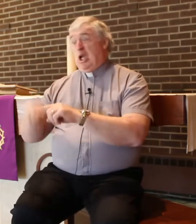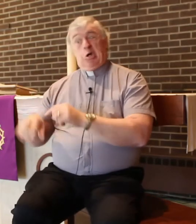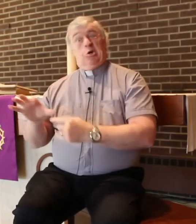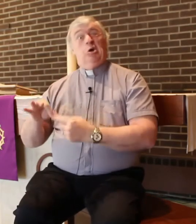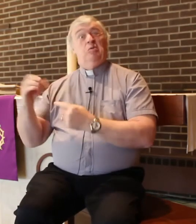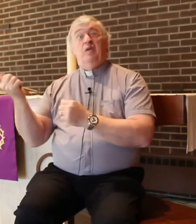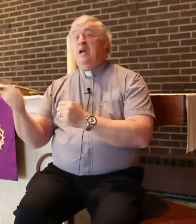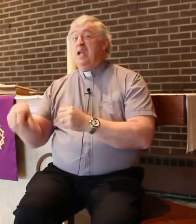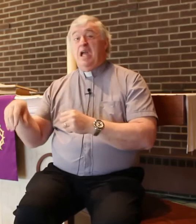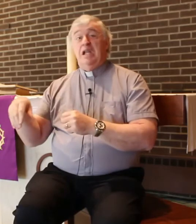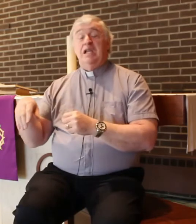Couldn't find any